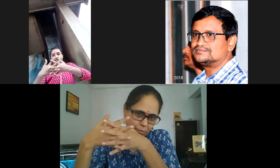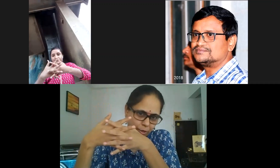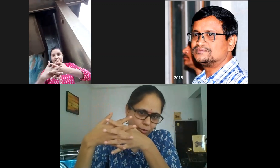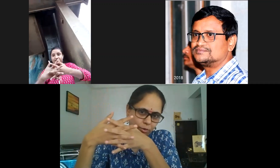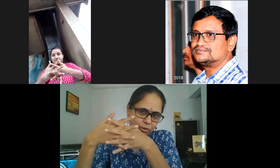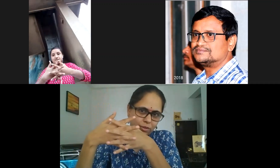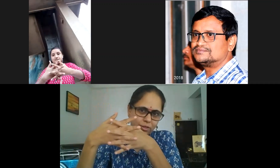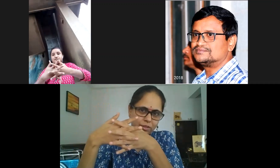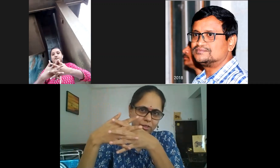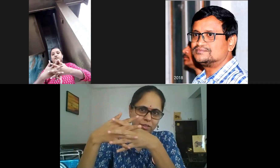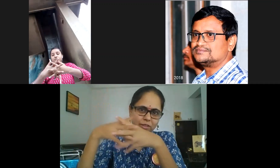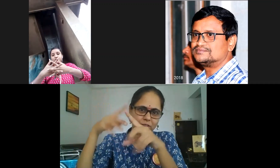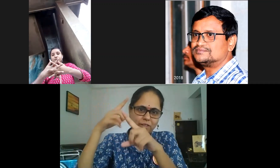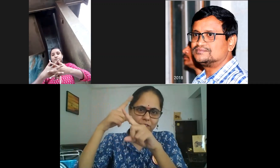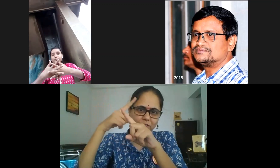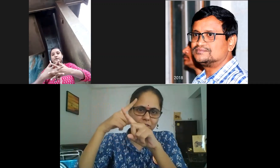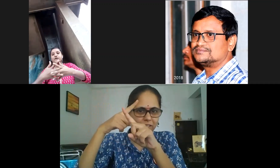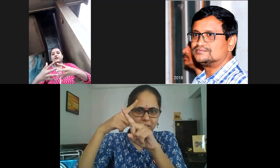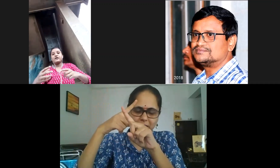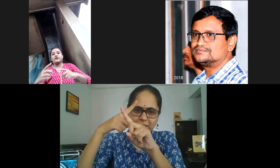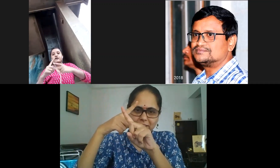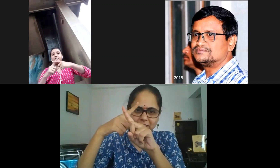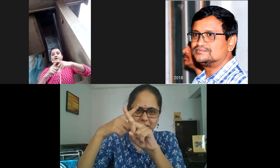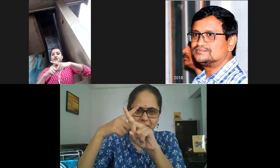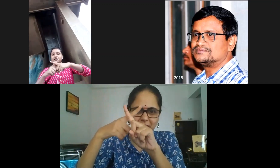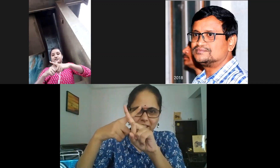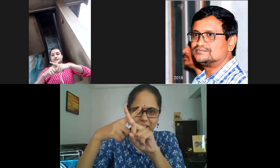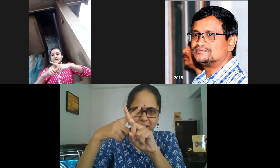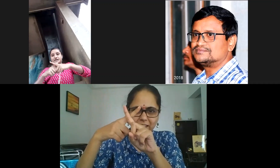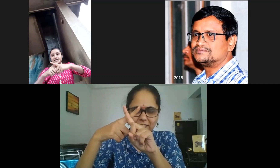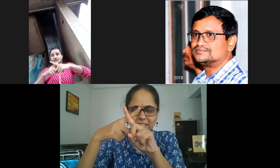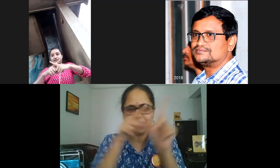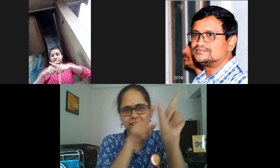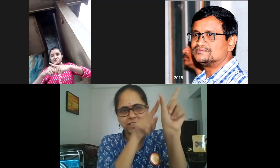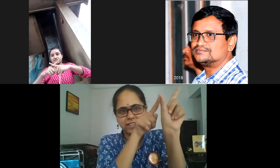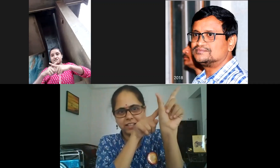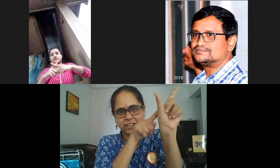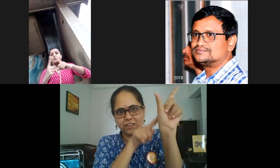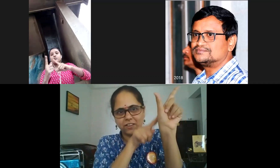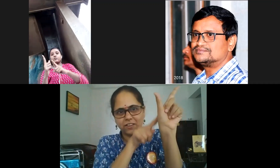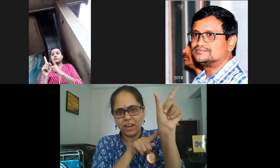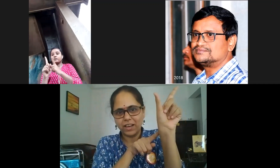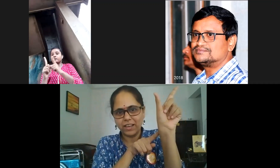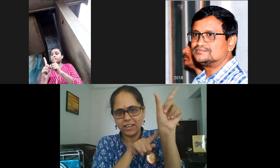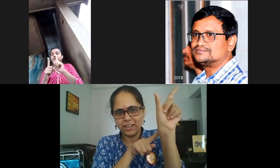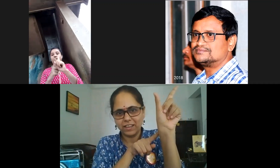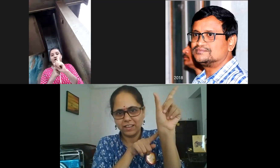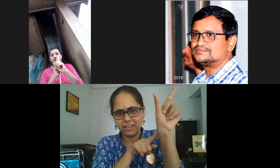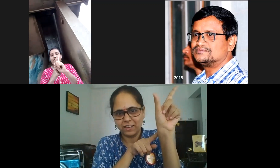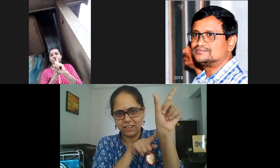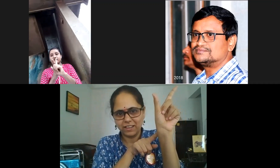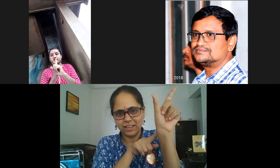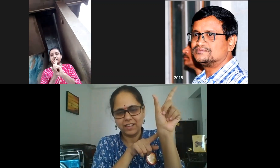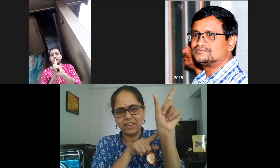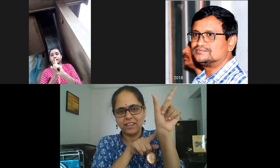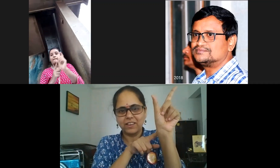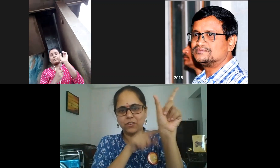W. W, Yes. X, X. X. Y. Y, Okay.